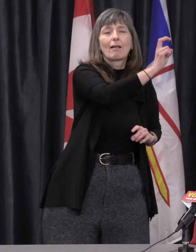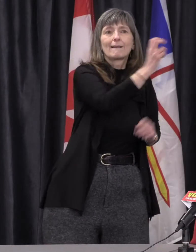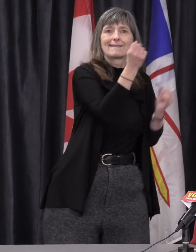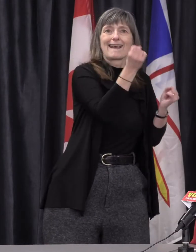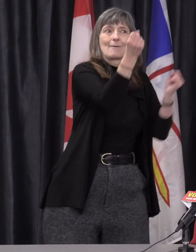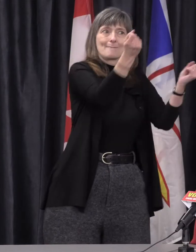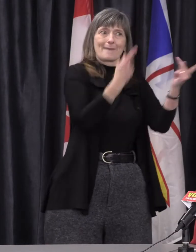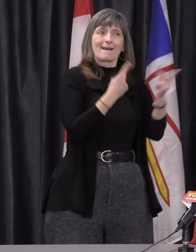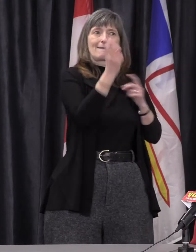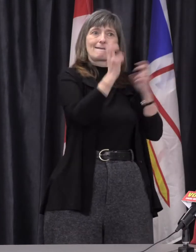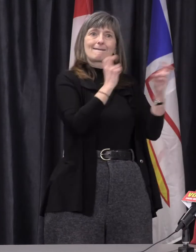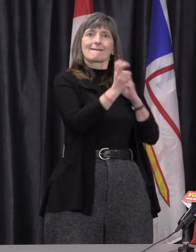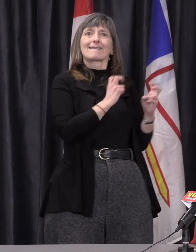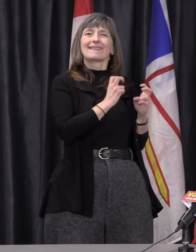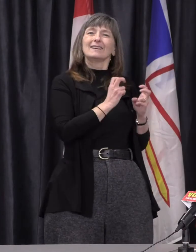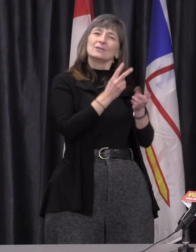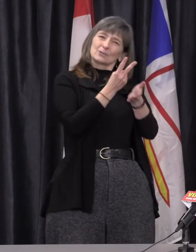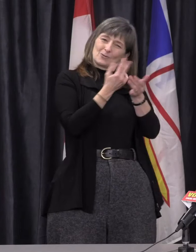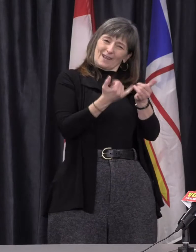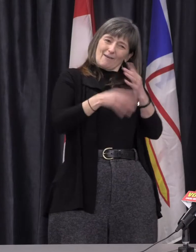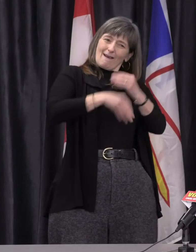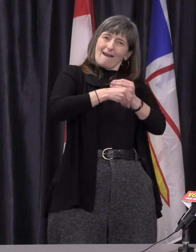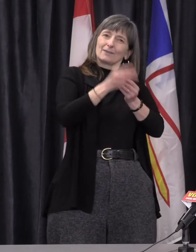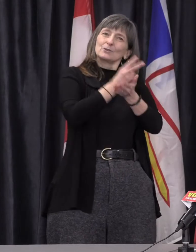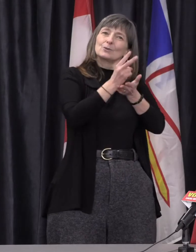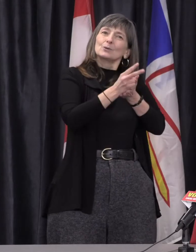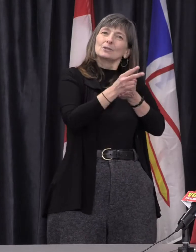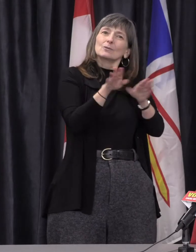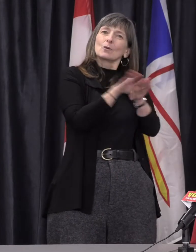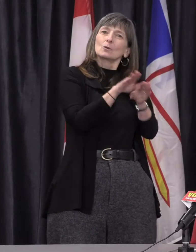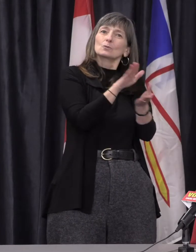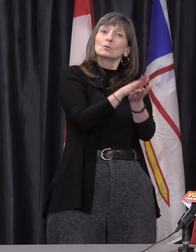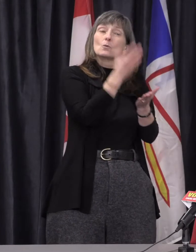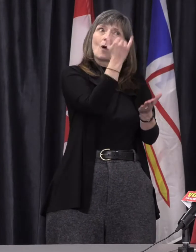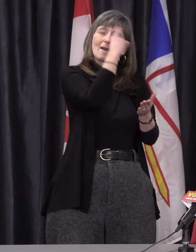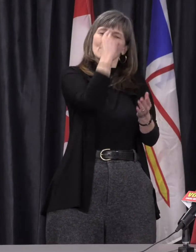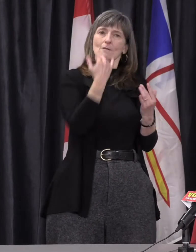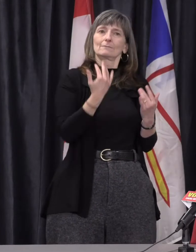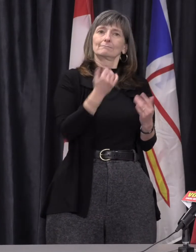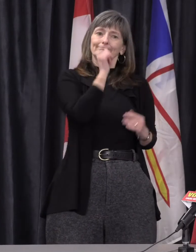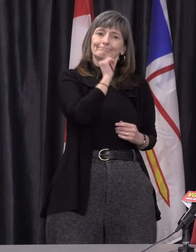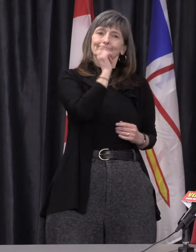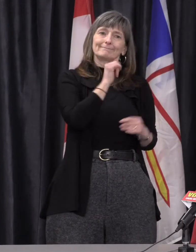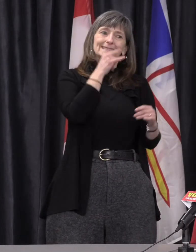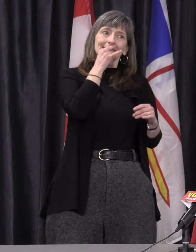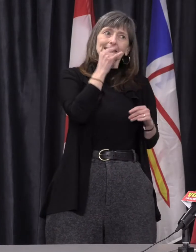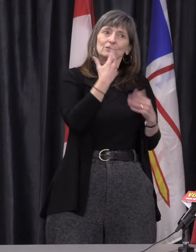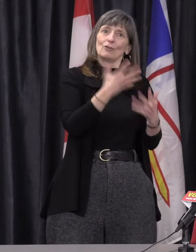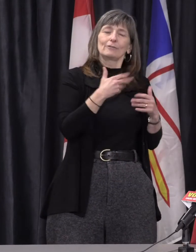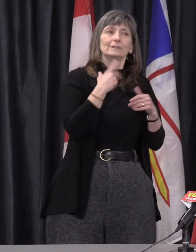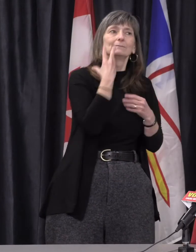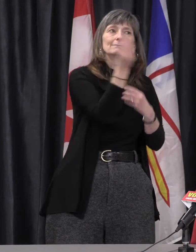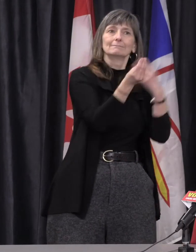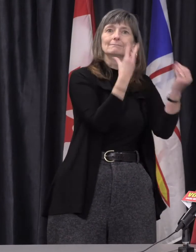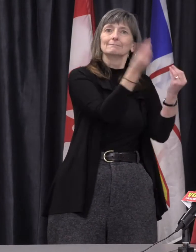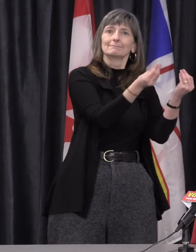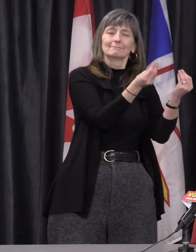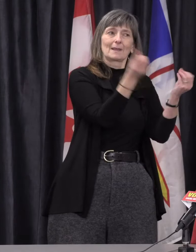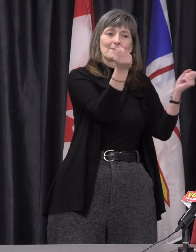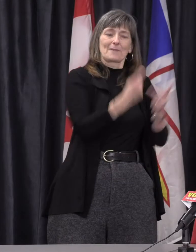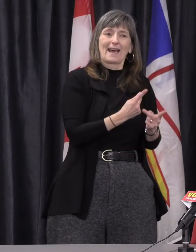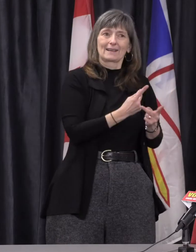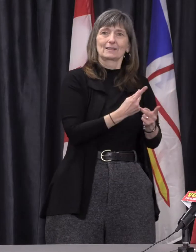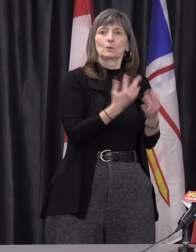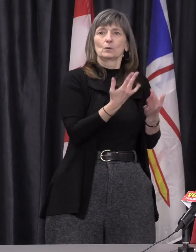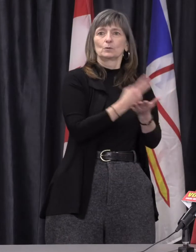out that incubation period that needs to happen, so that the children aren't in school and aren't contagious at that time. Some